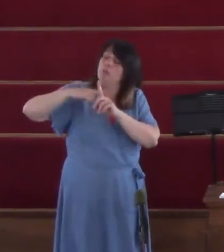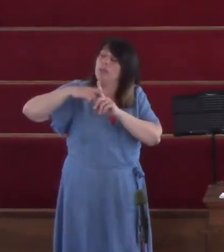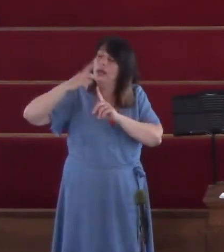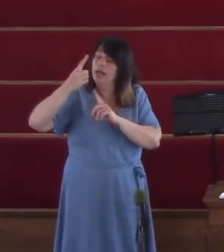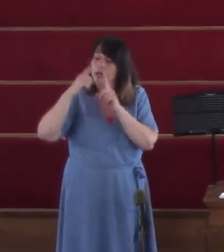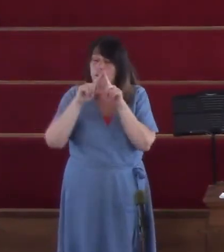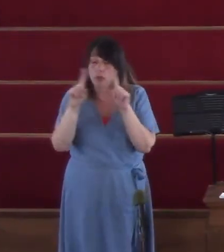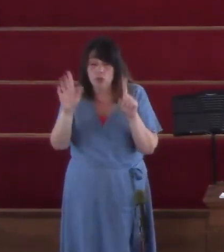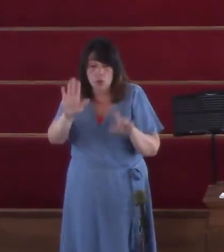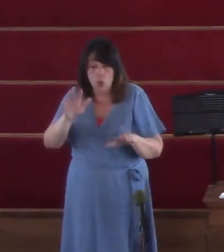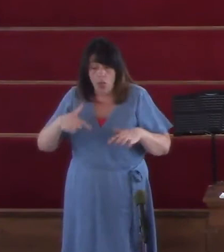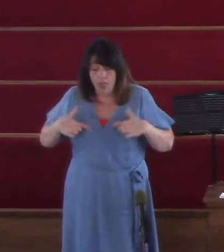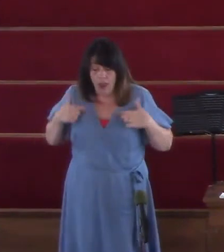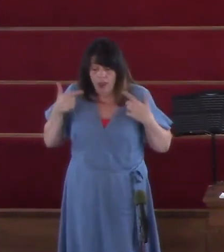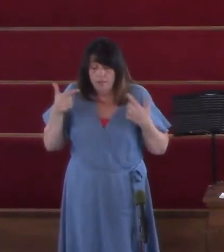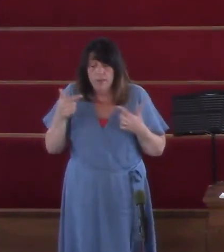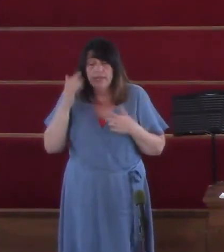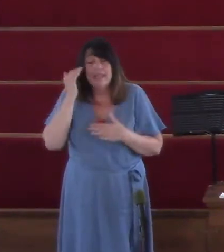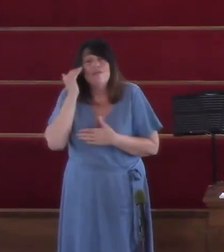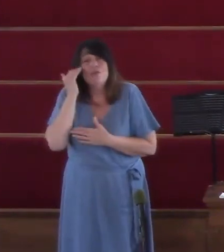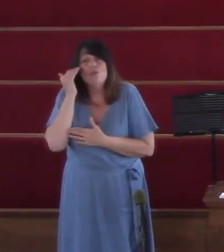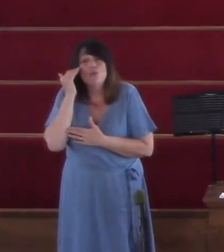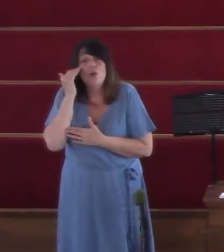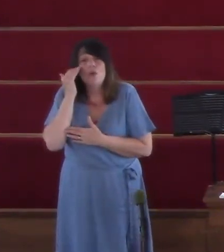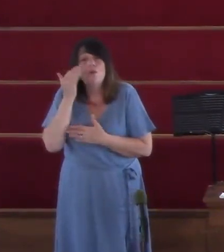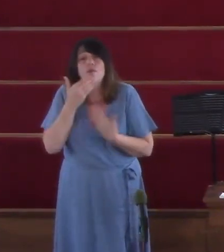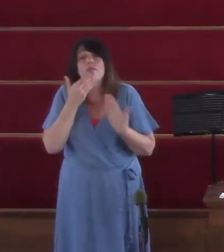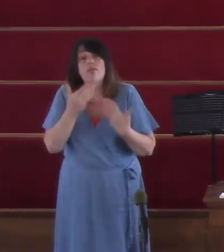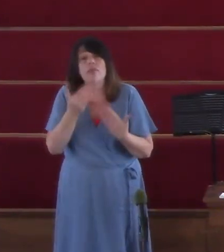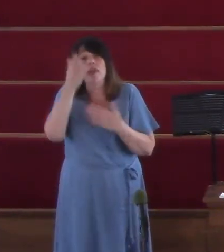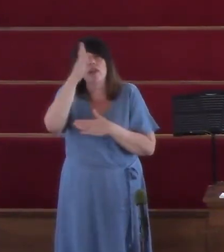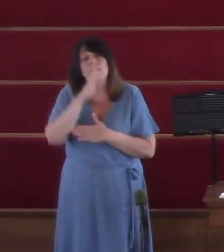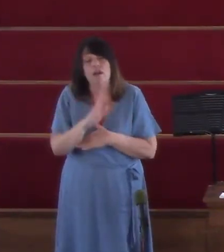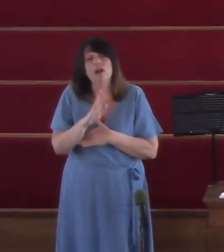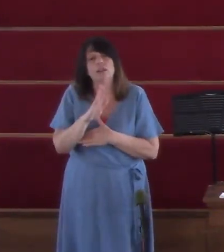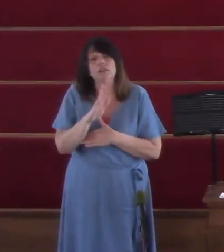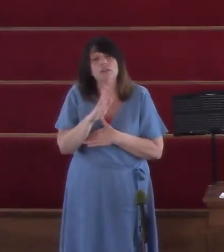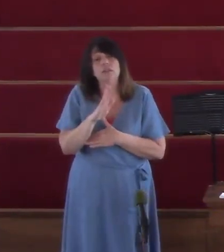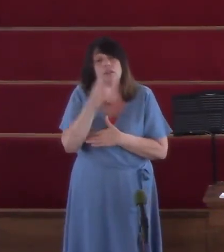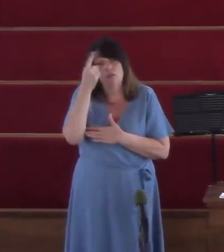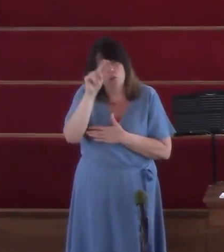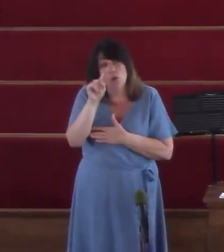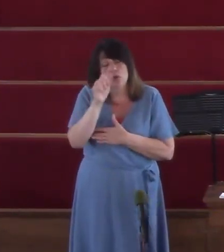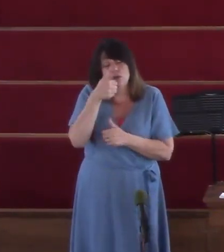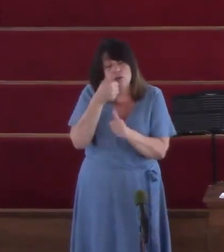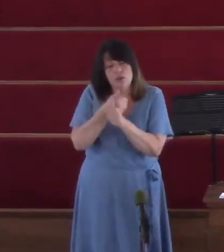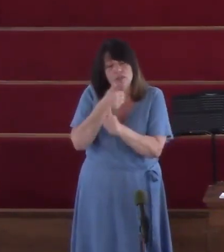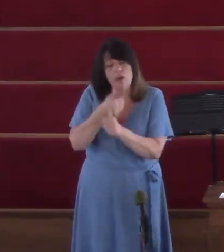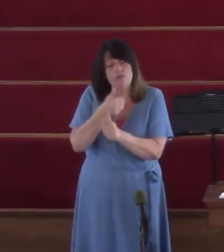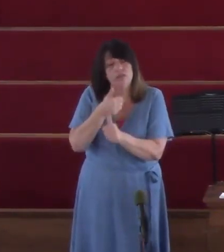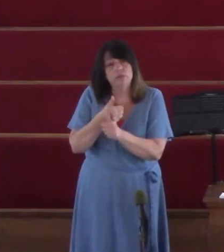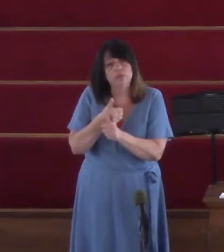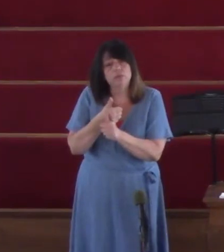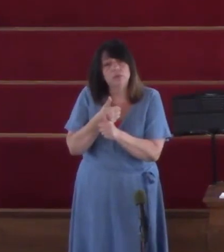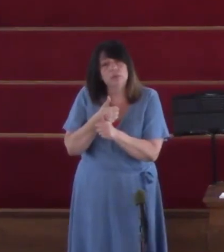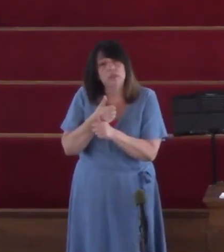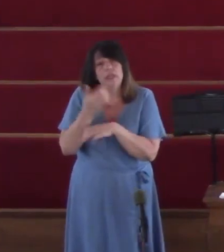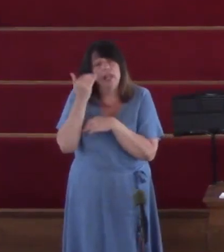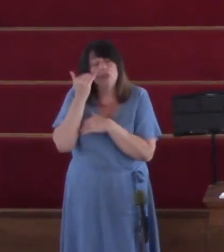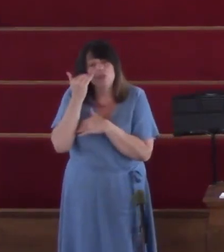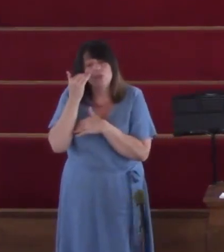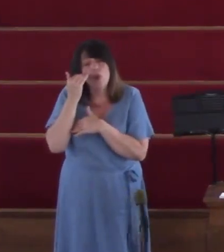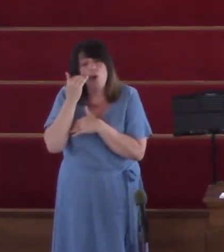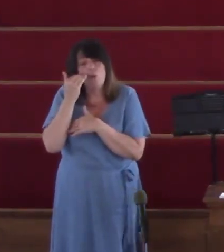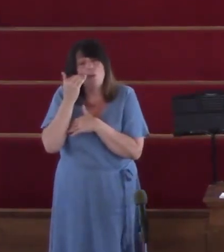my friend, if you know, thank God, for yourself and not another, you can know this morning that you passed from death